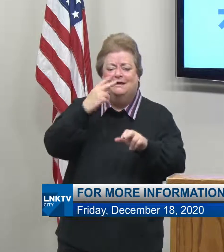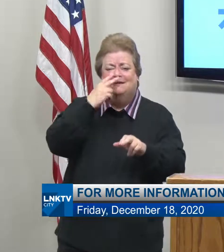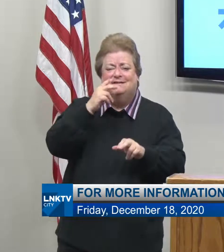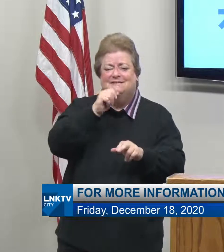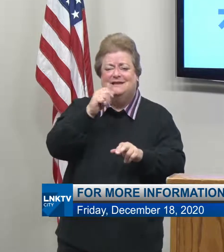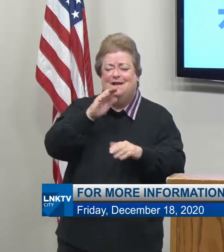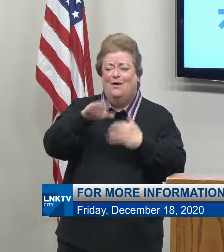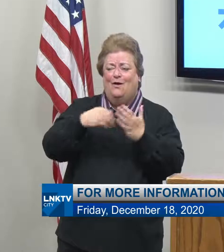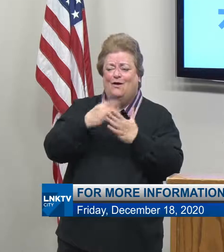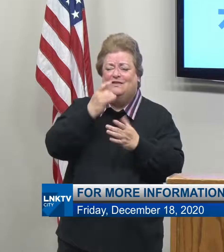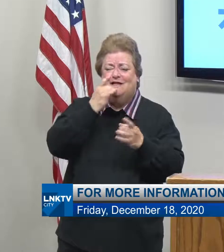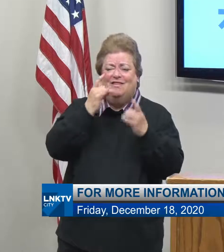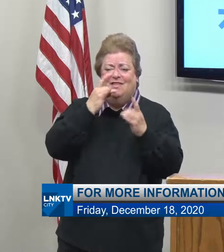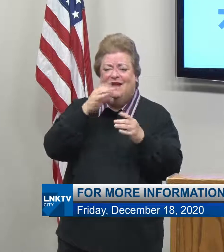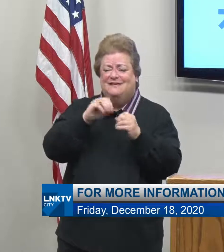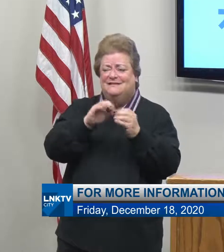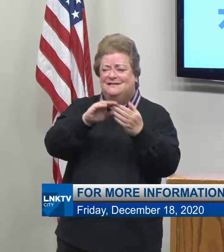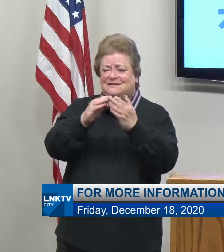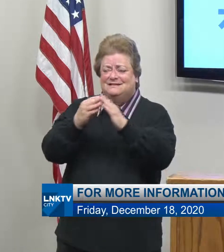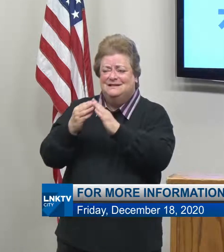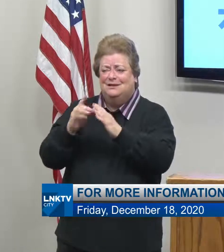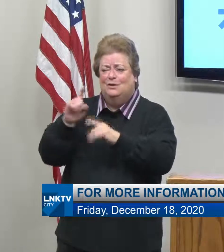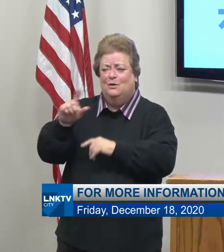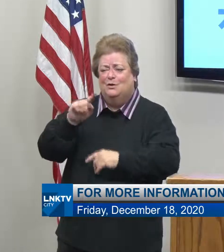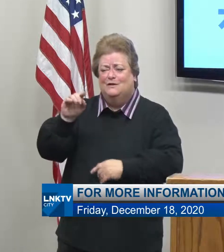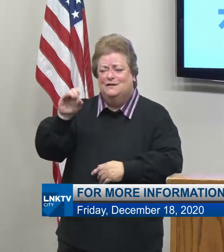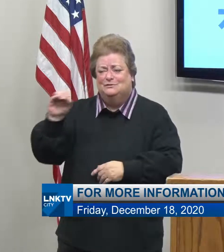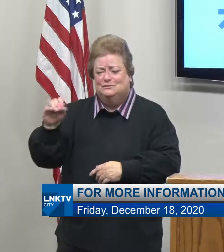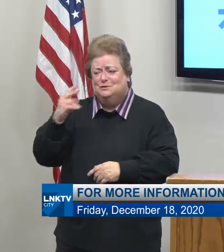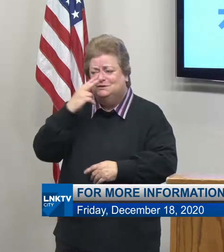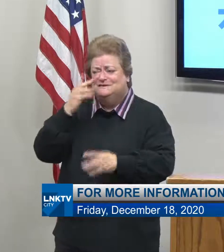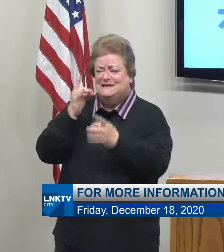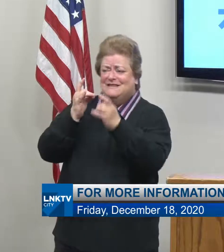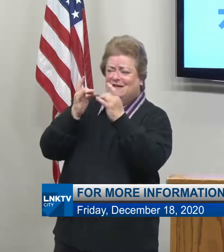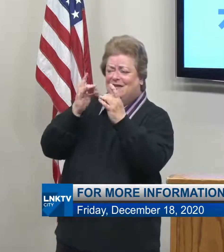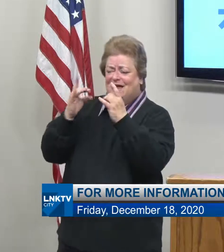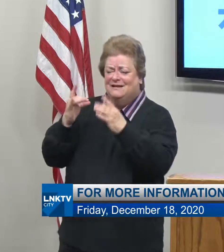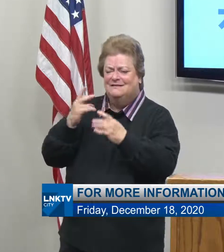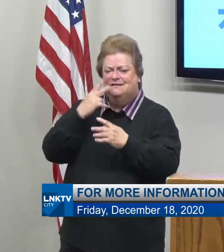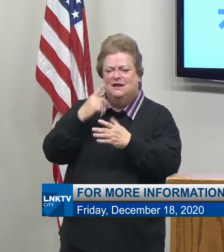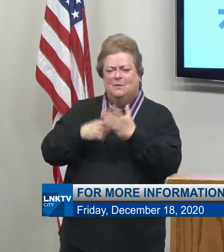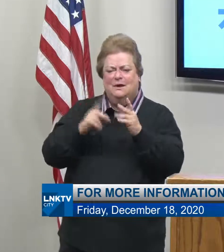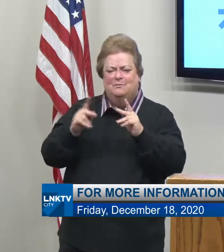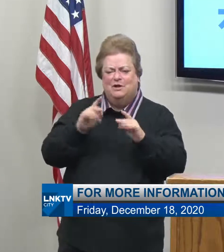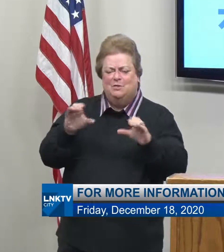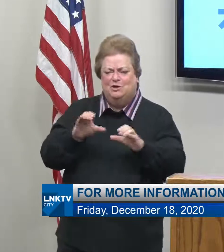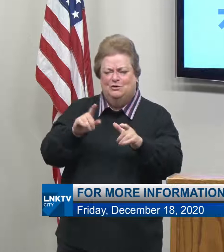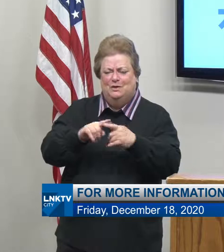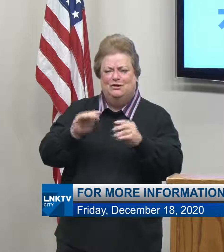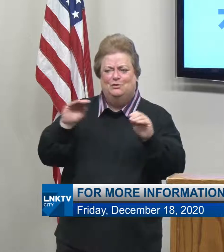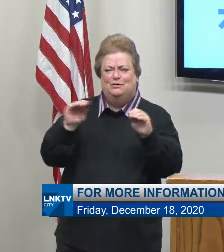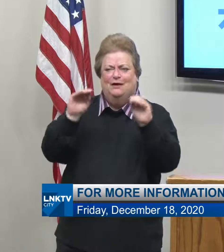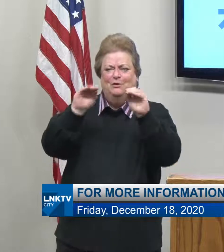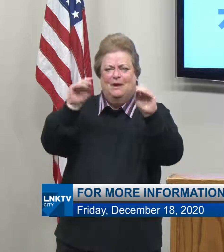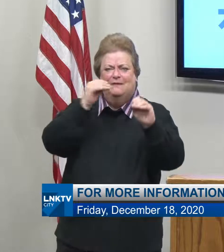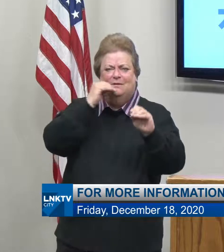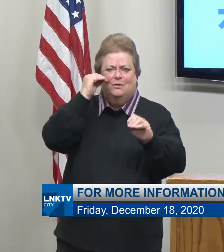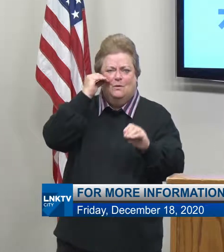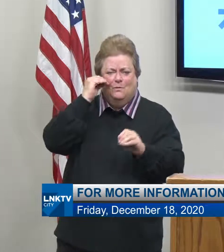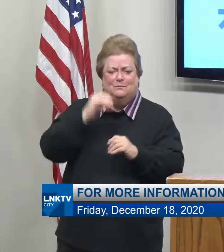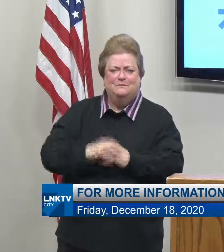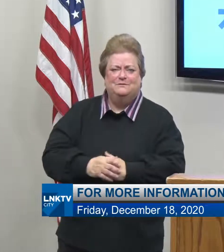through your neighborhoods, the zoo, and look at what people have been doing to decorate their homes while they've been spending so much time at